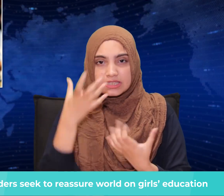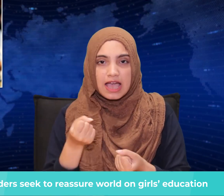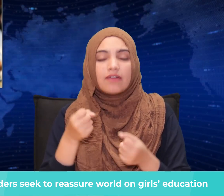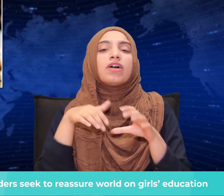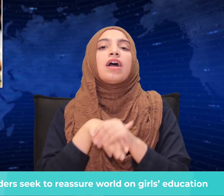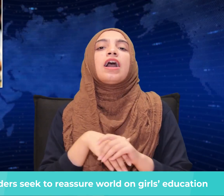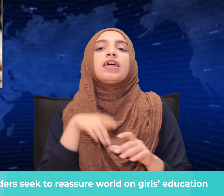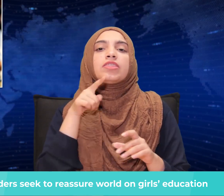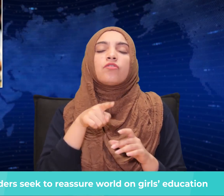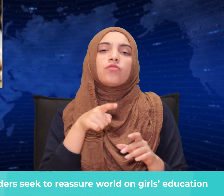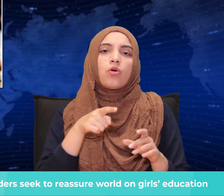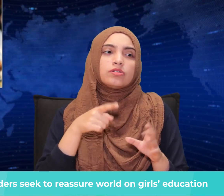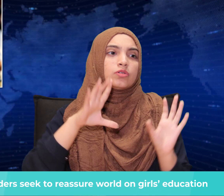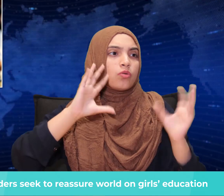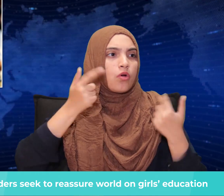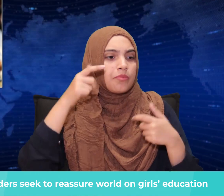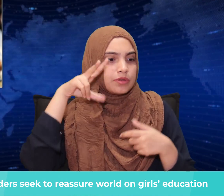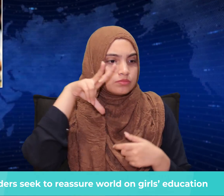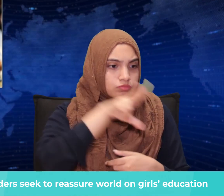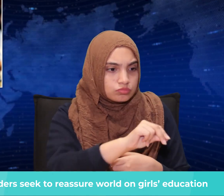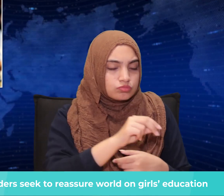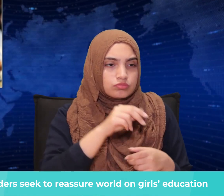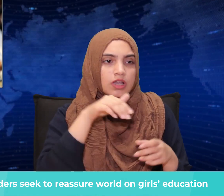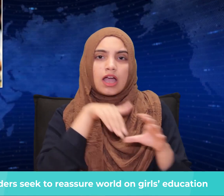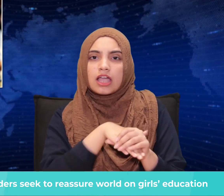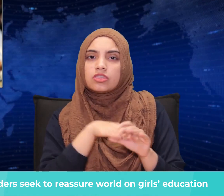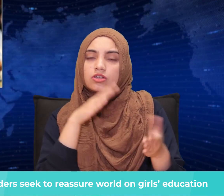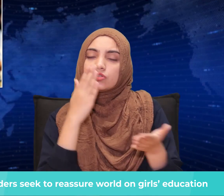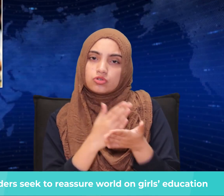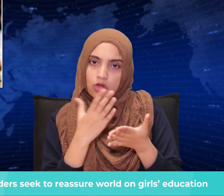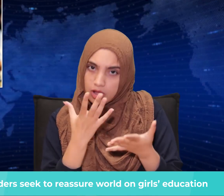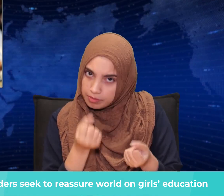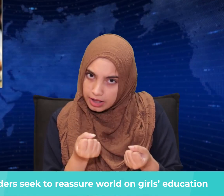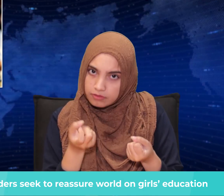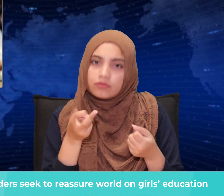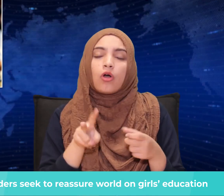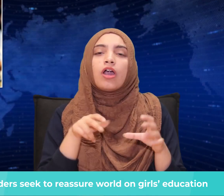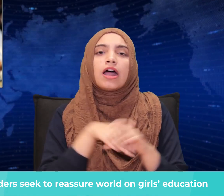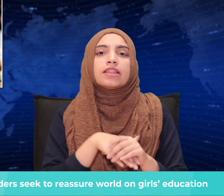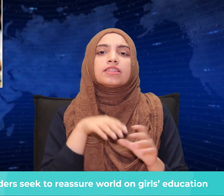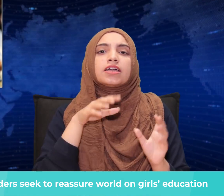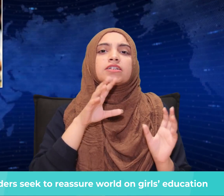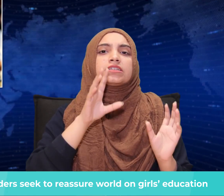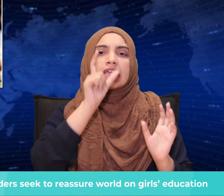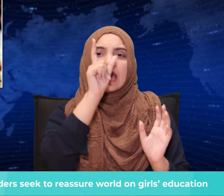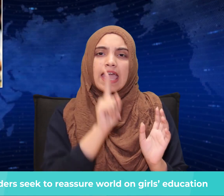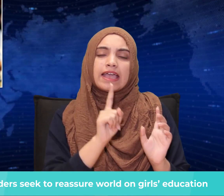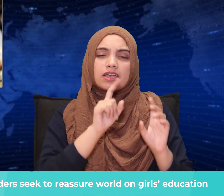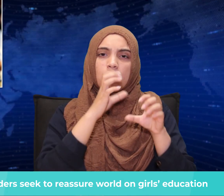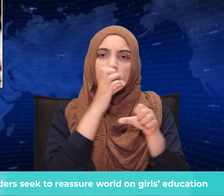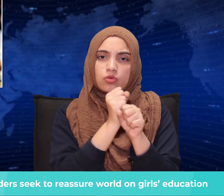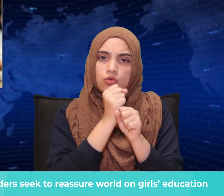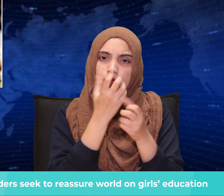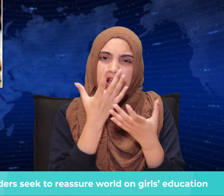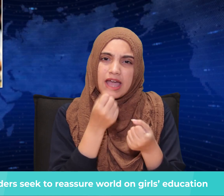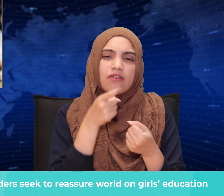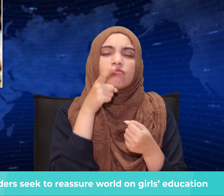has been under siege since the National Resistance Front of Afghanistan, a rebel group holed up in the